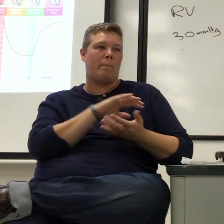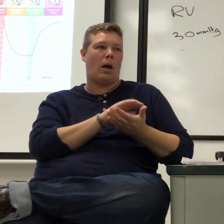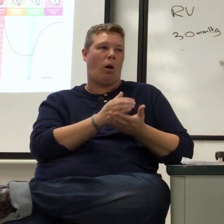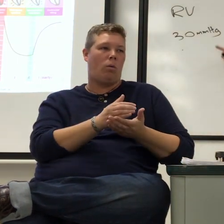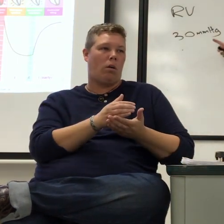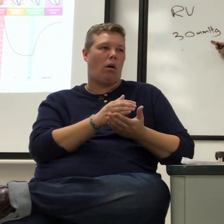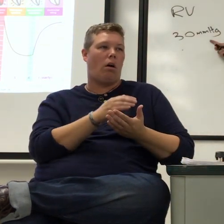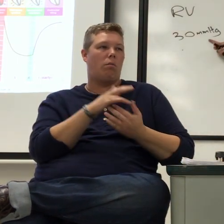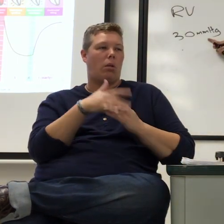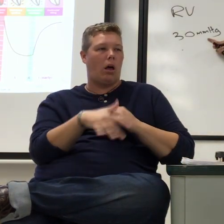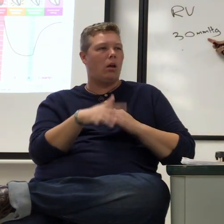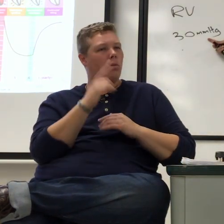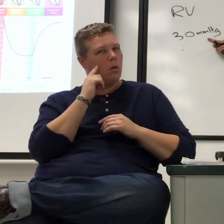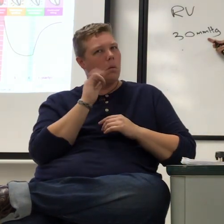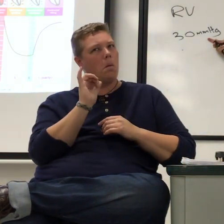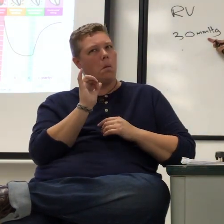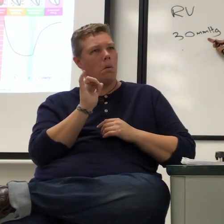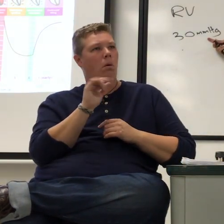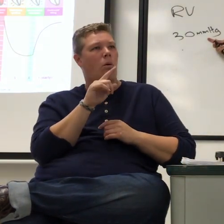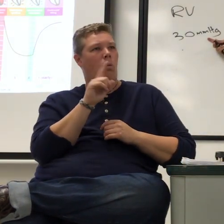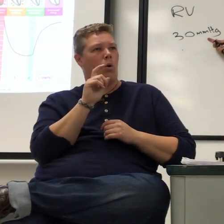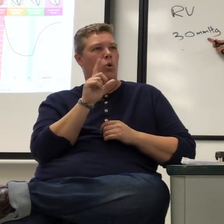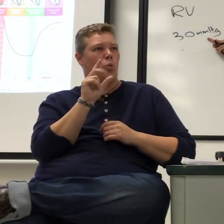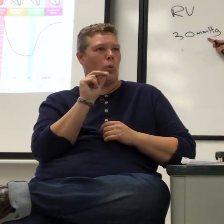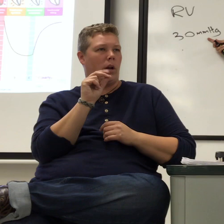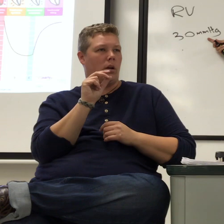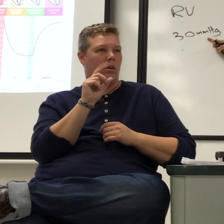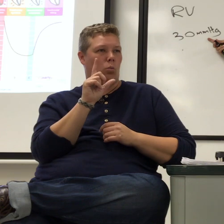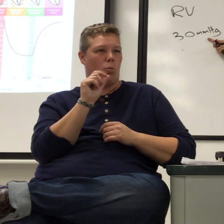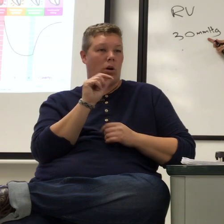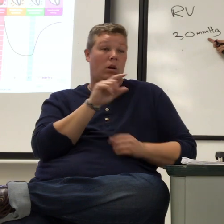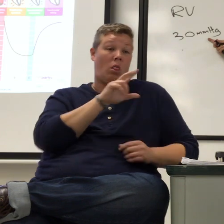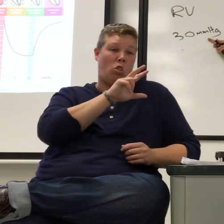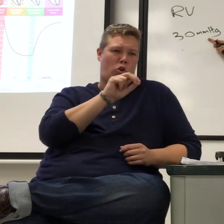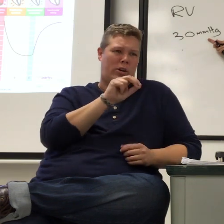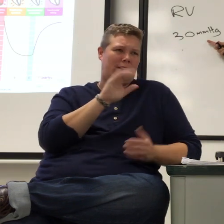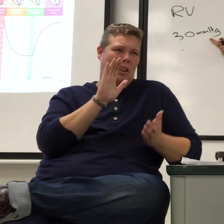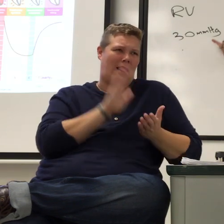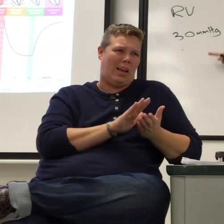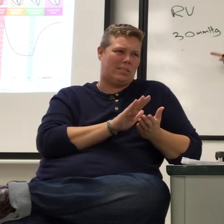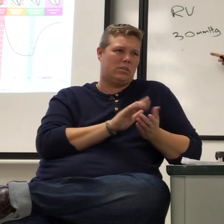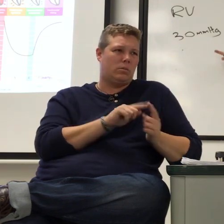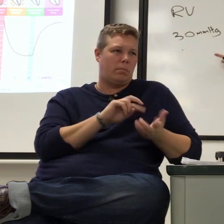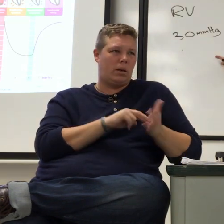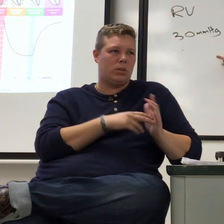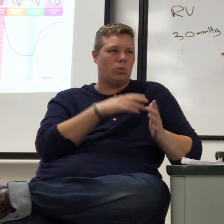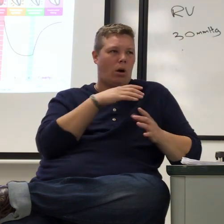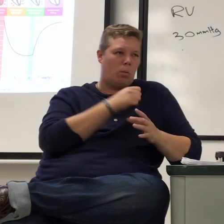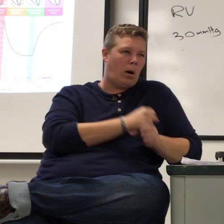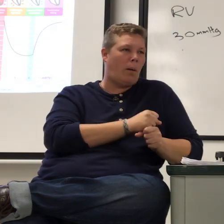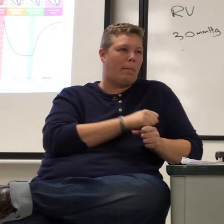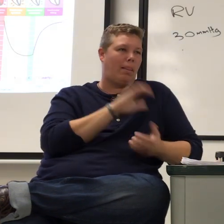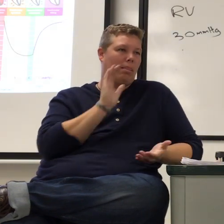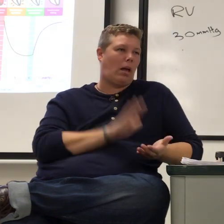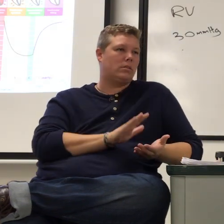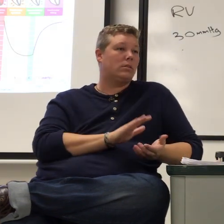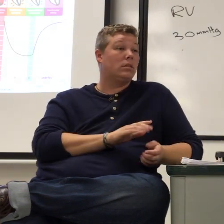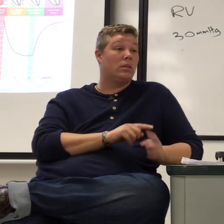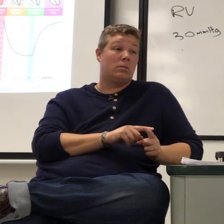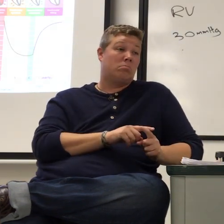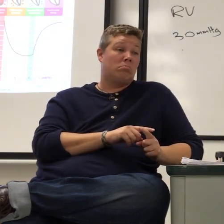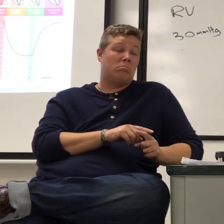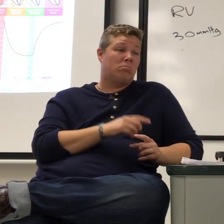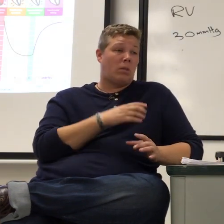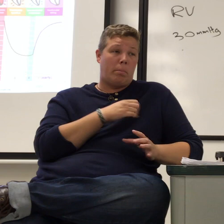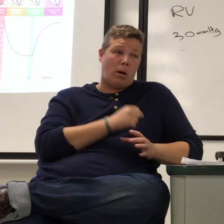Because intuitively you might think, oh, well, it's going to pump less because it's generating less pressure. Well, it's going to pump as hard as it